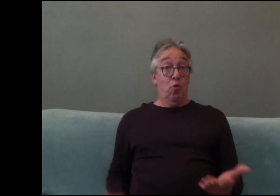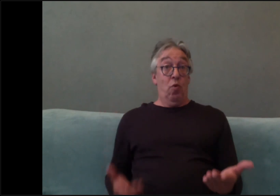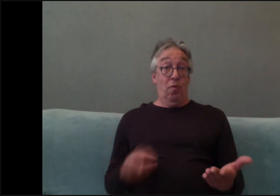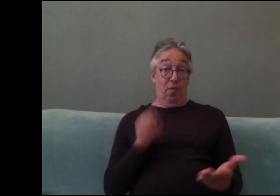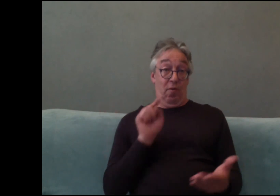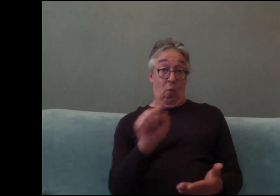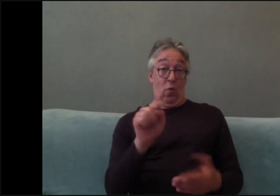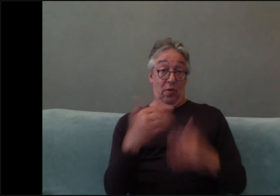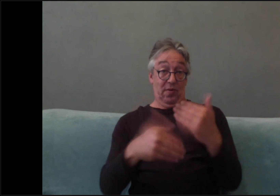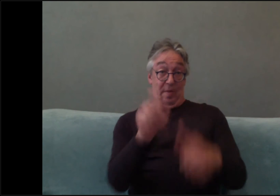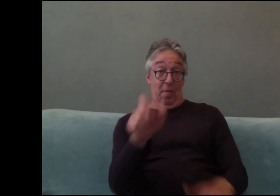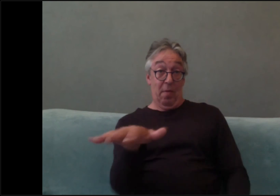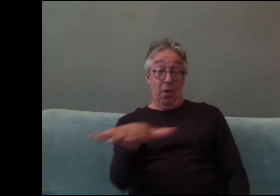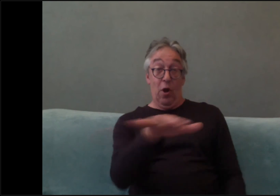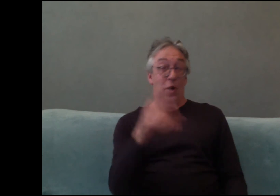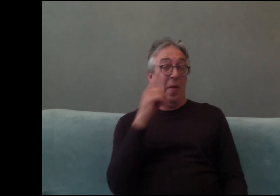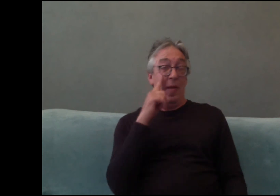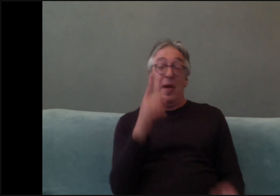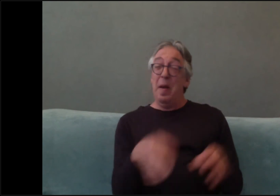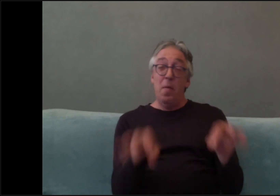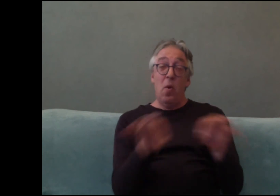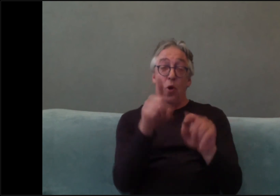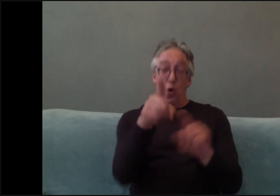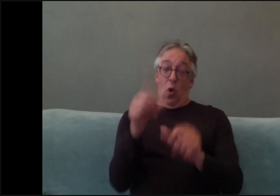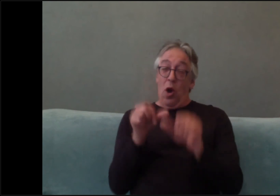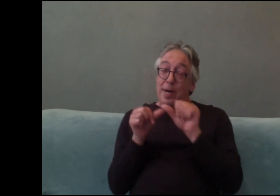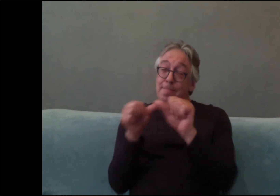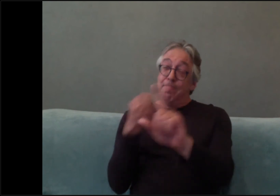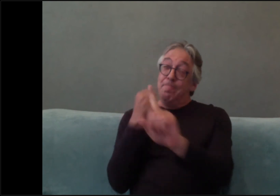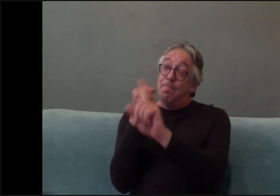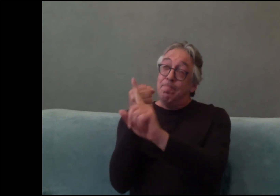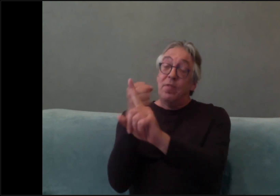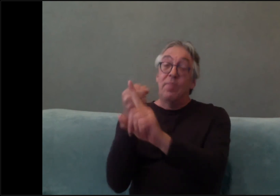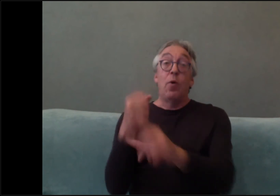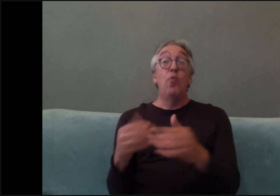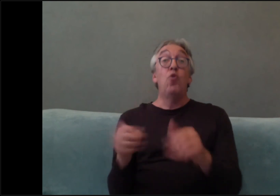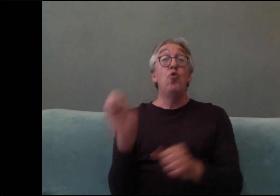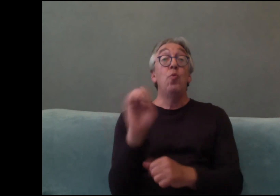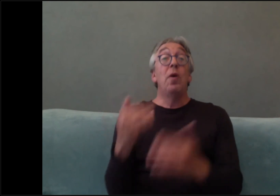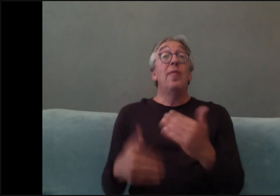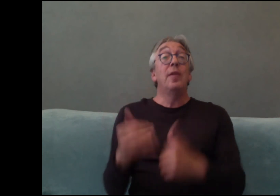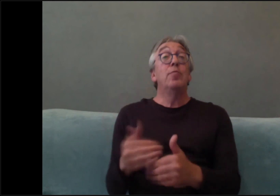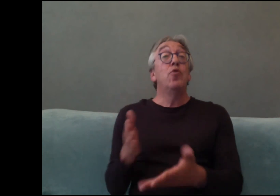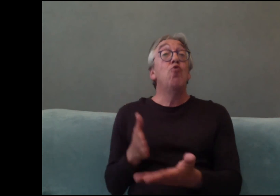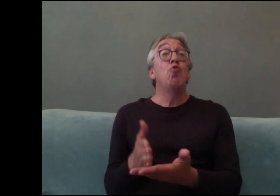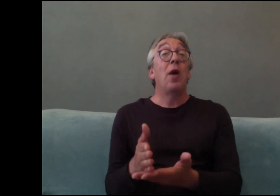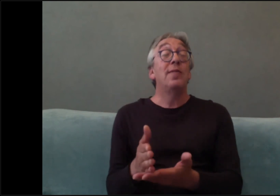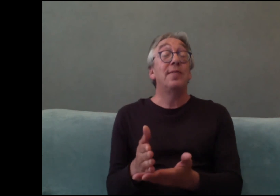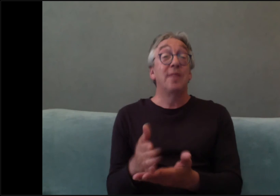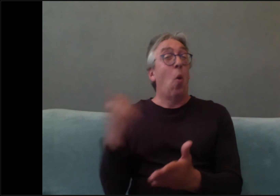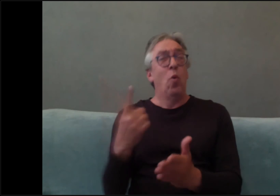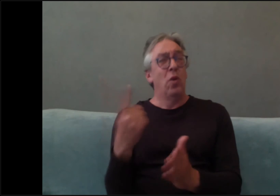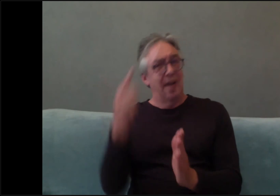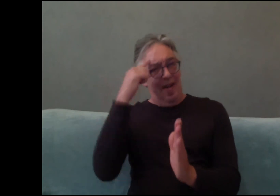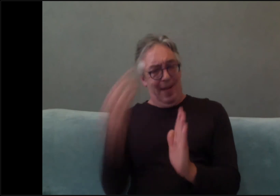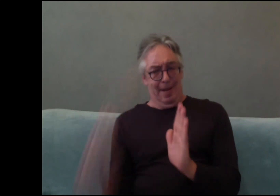including specific actions in the European Disability Rights Agenda to address poverty and social exclusion, which put